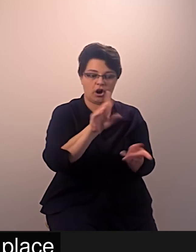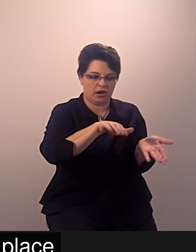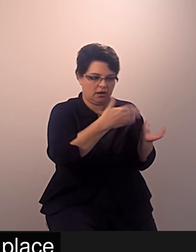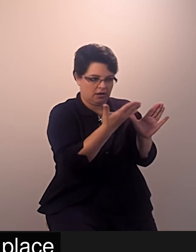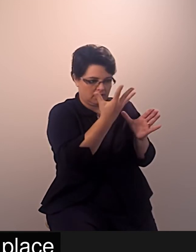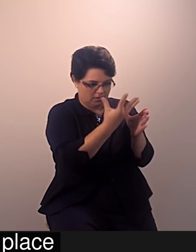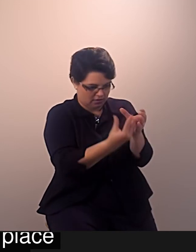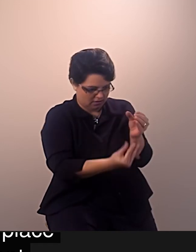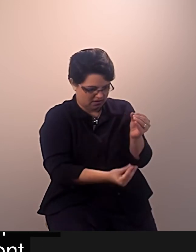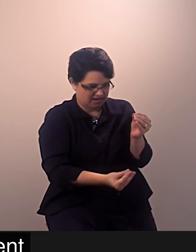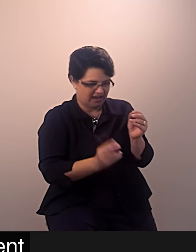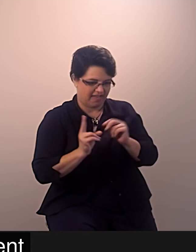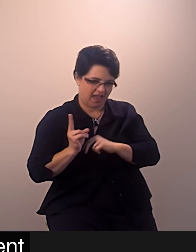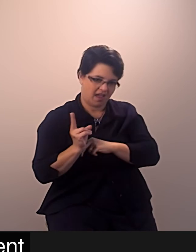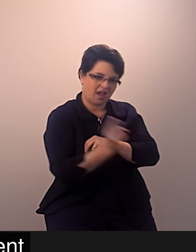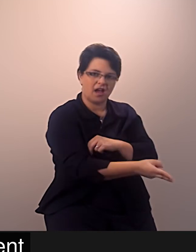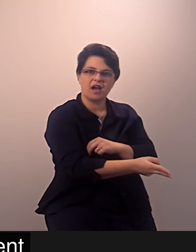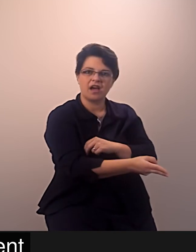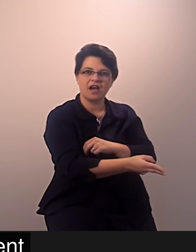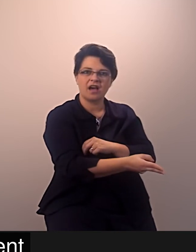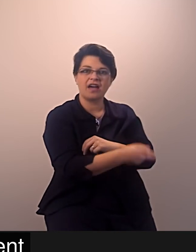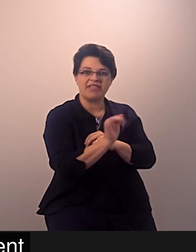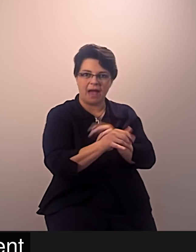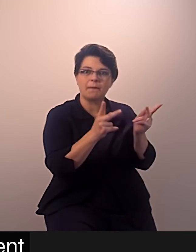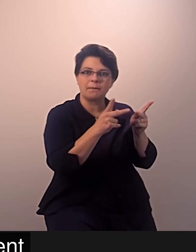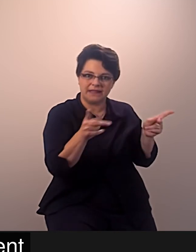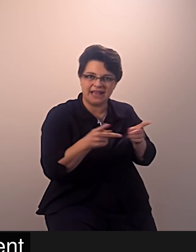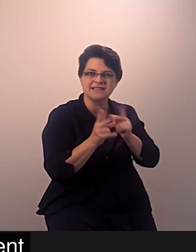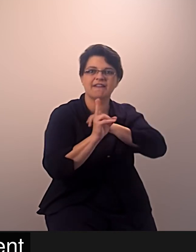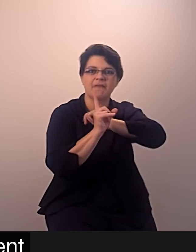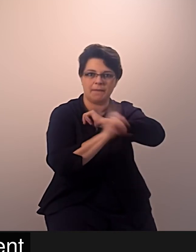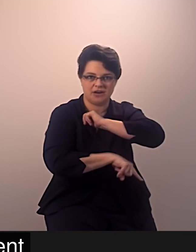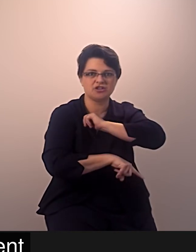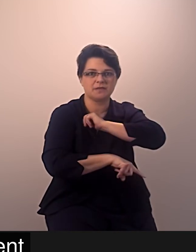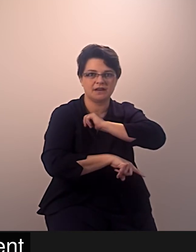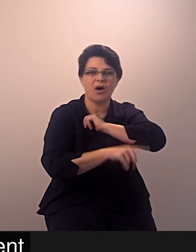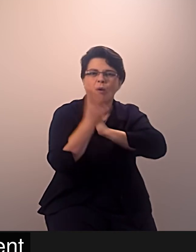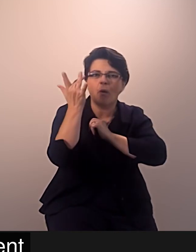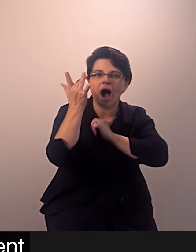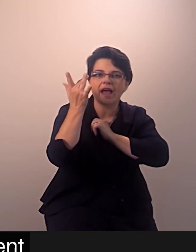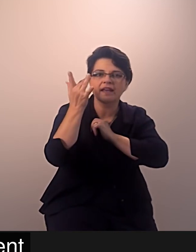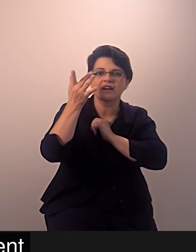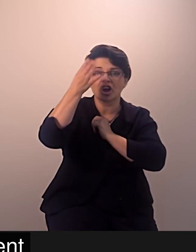they have refused God's way.